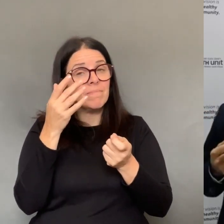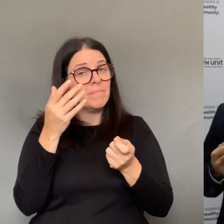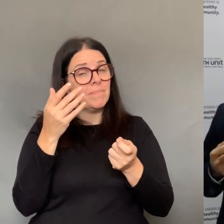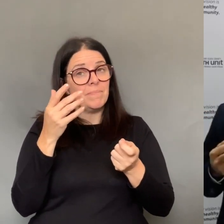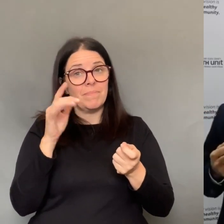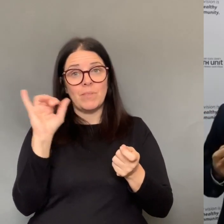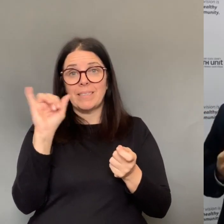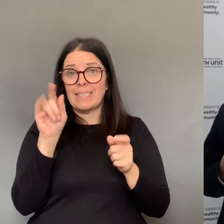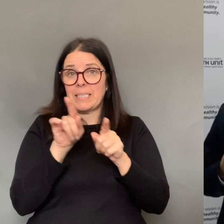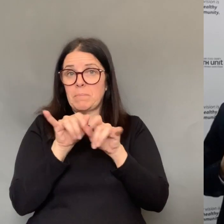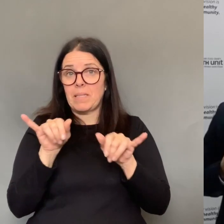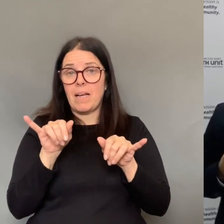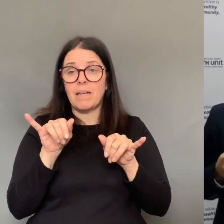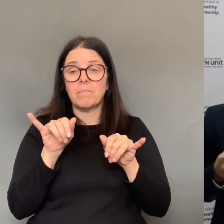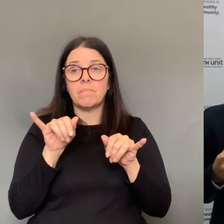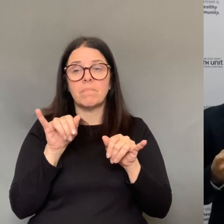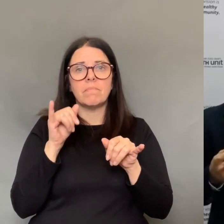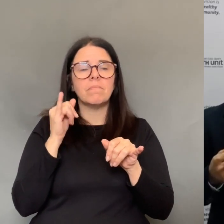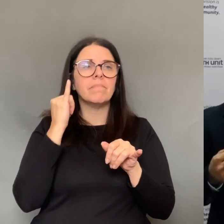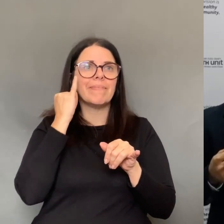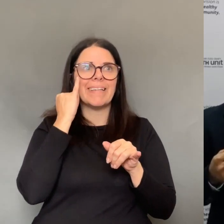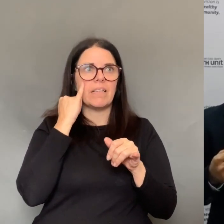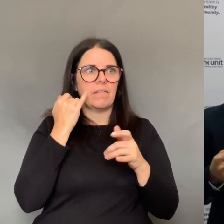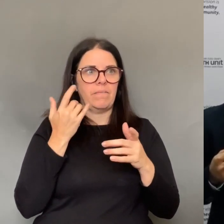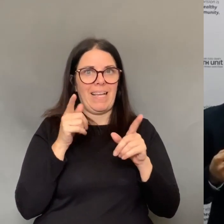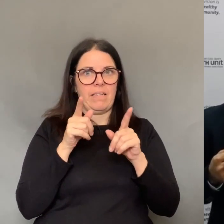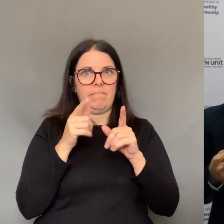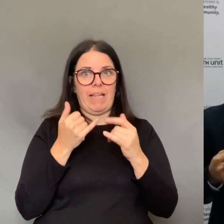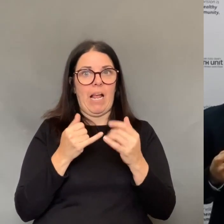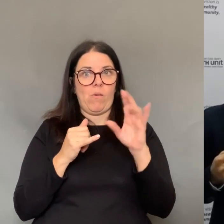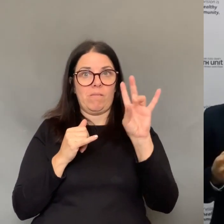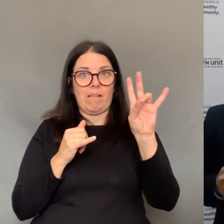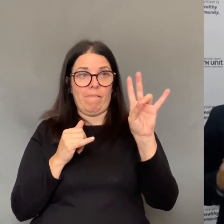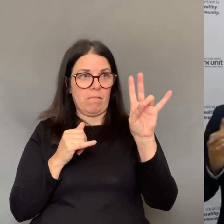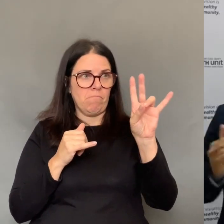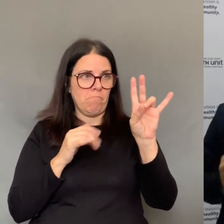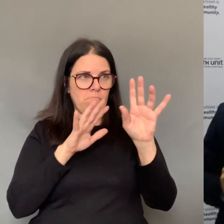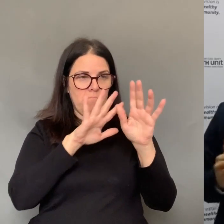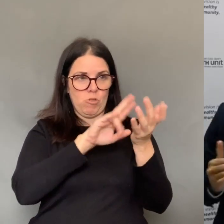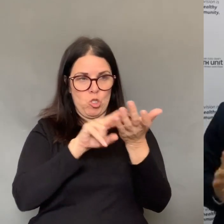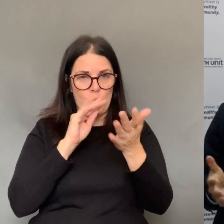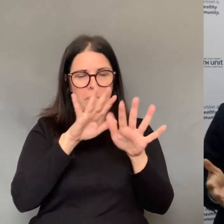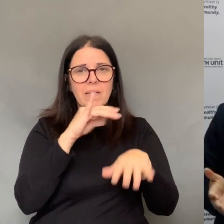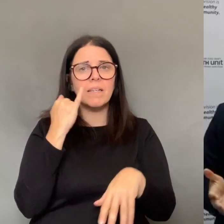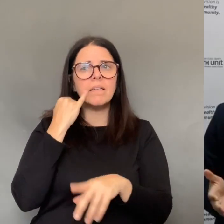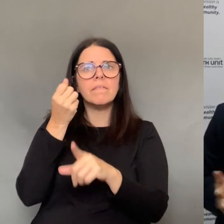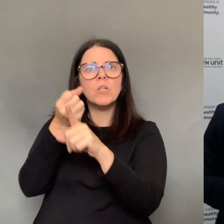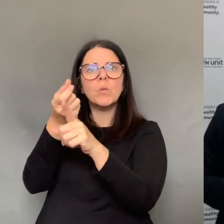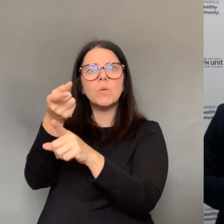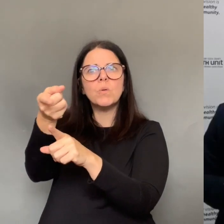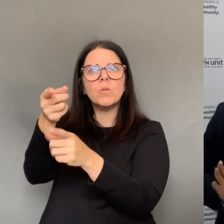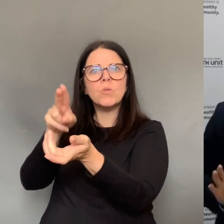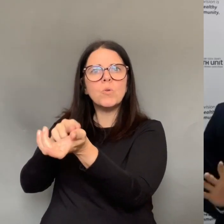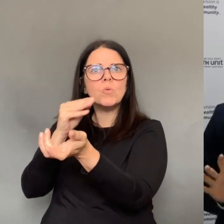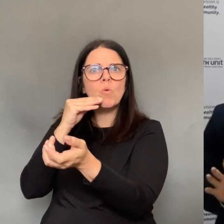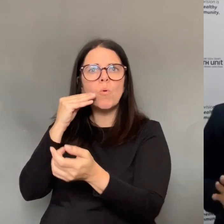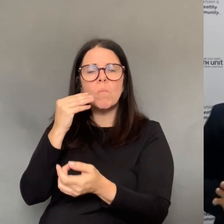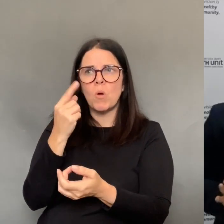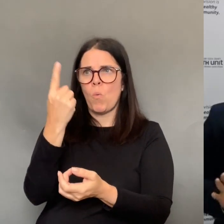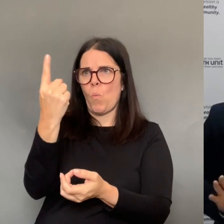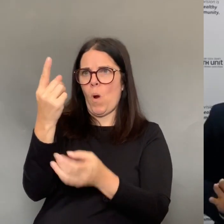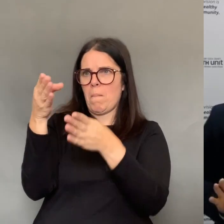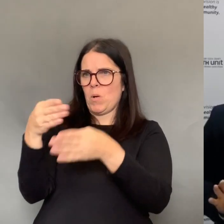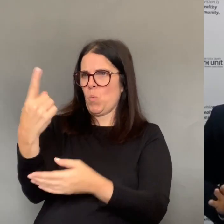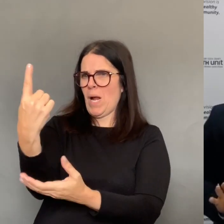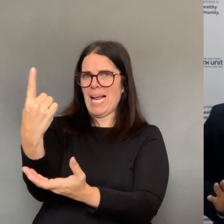that person and then leave the facility to deal with the rest? So all of those options are being considered right now, and that's why when we are saying